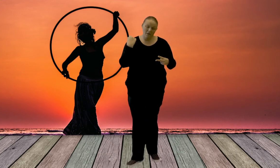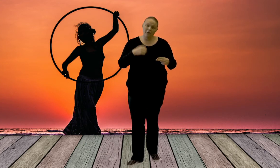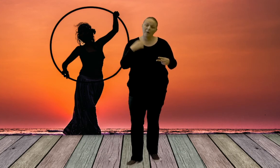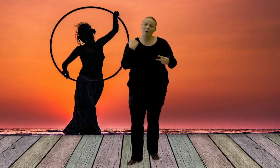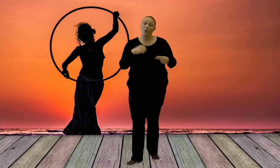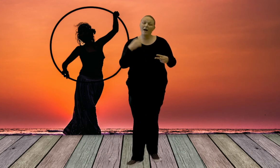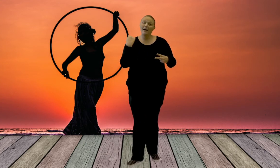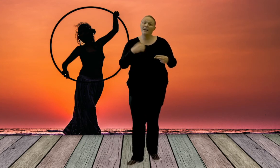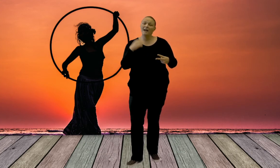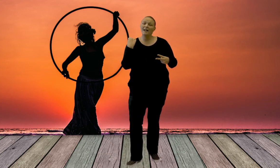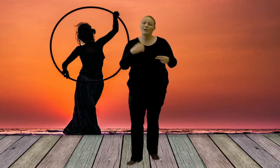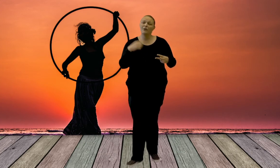from Guadeloupe.